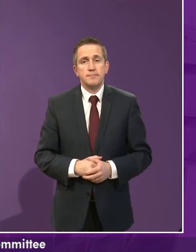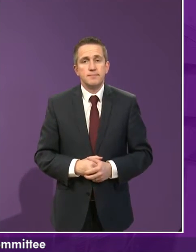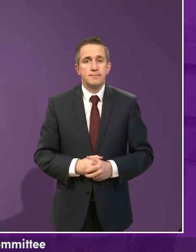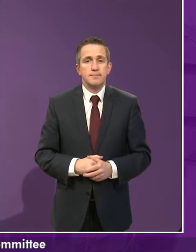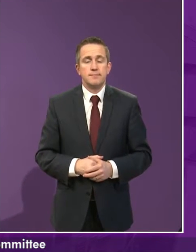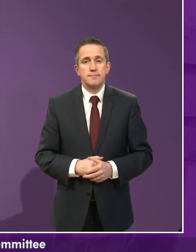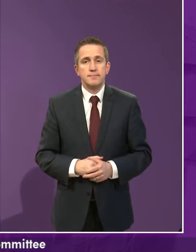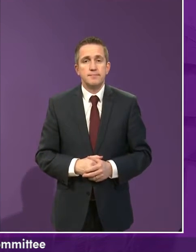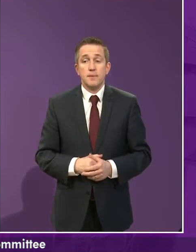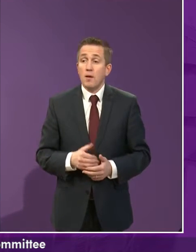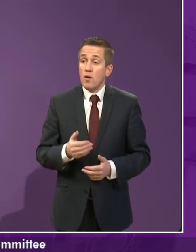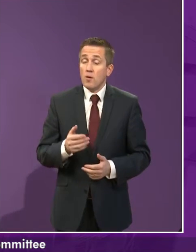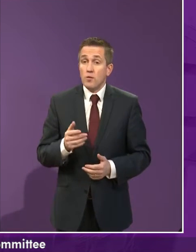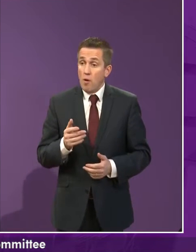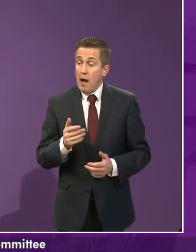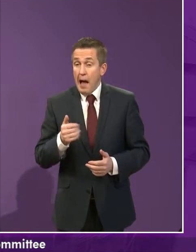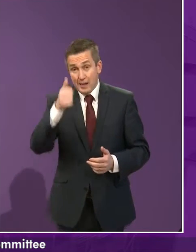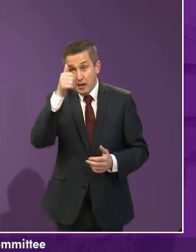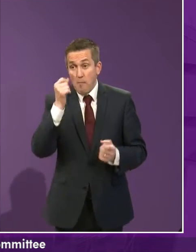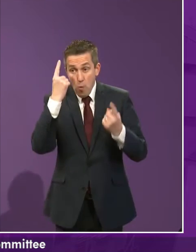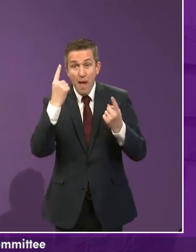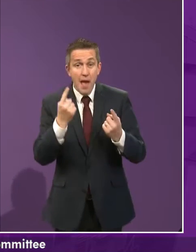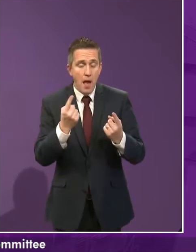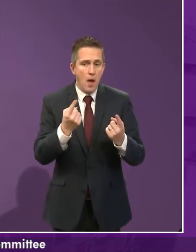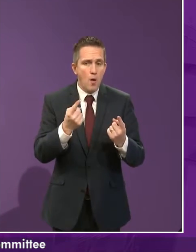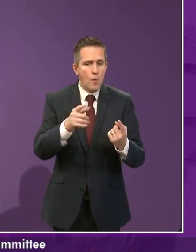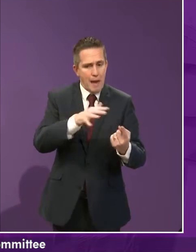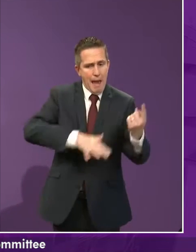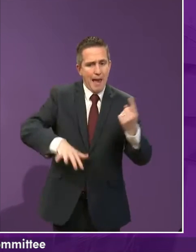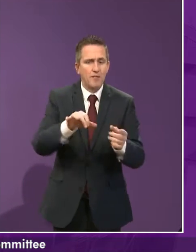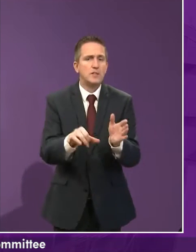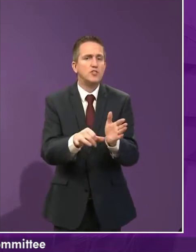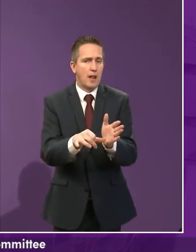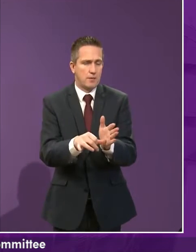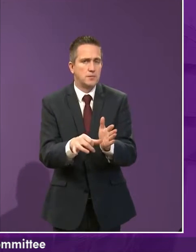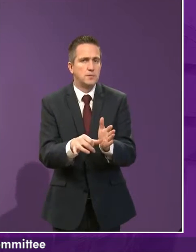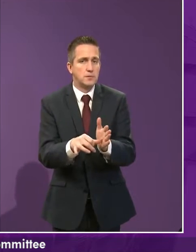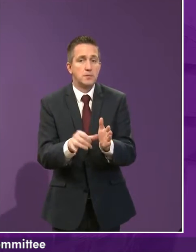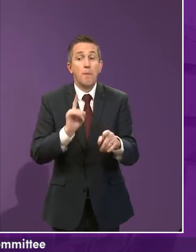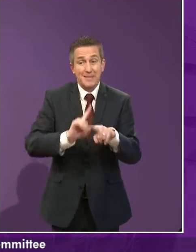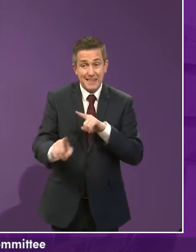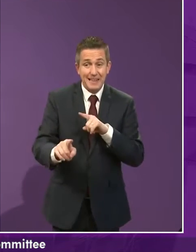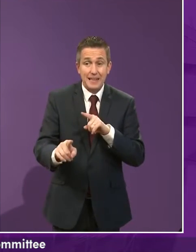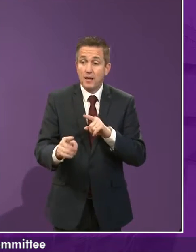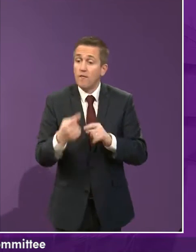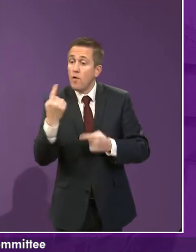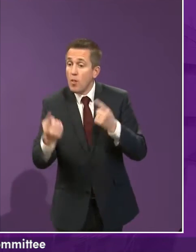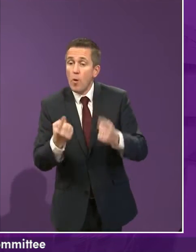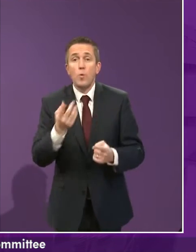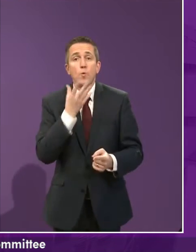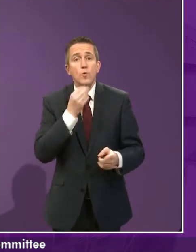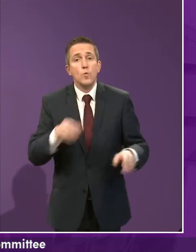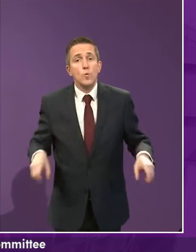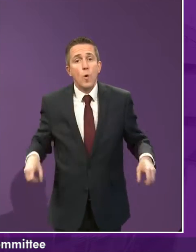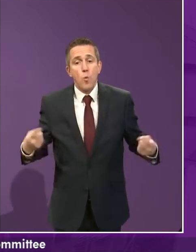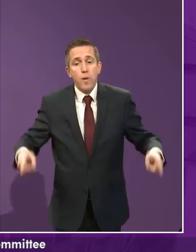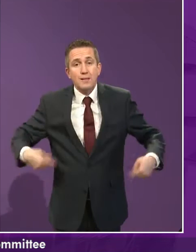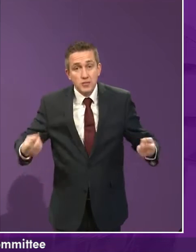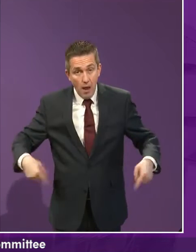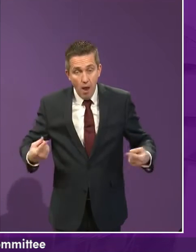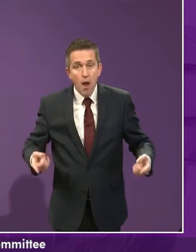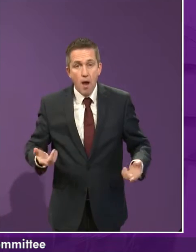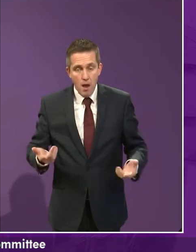And that's not to deny that there are challenges, particularly for wheelchair users. I suppose referring